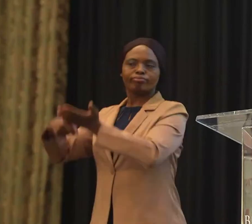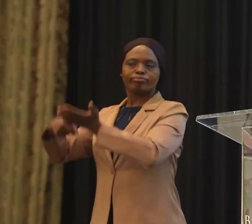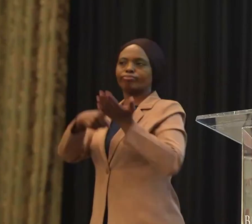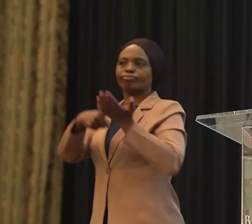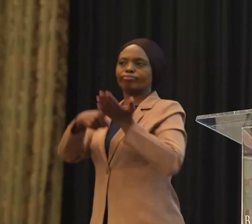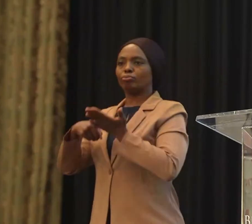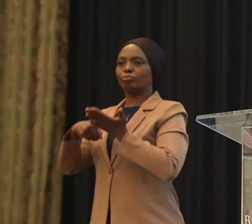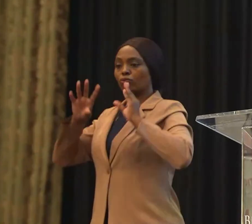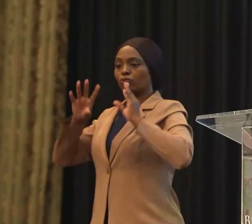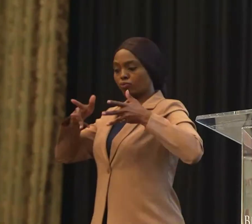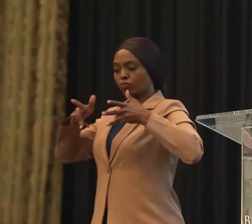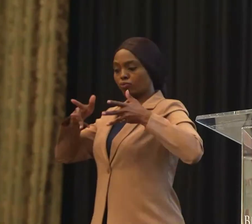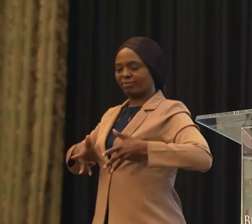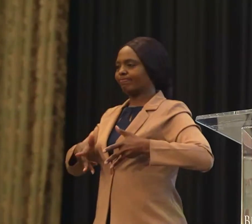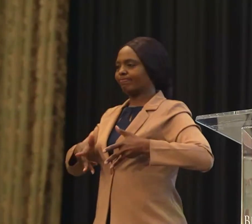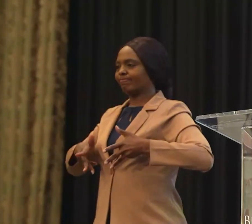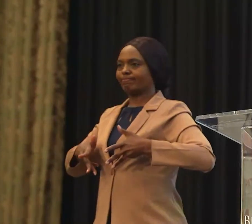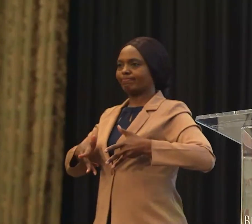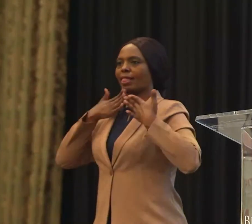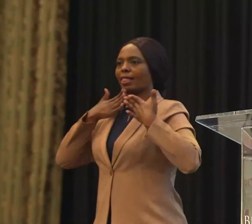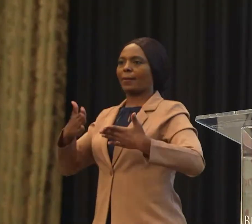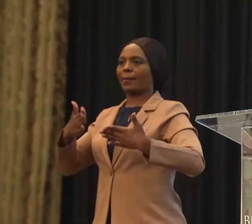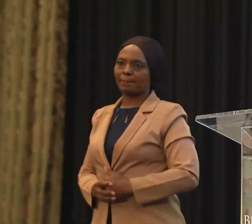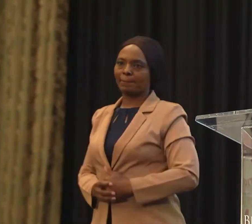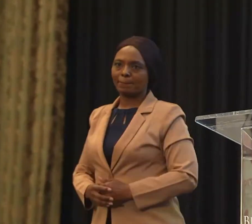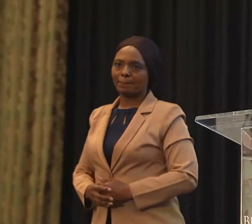here. Thank you very much.